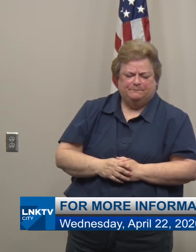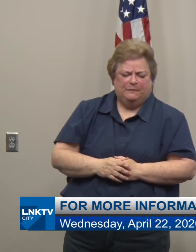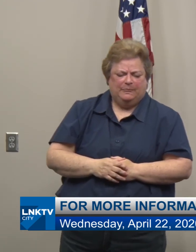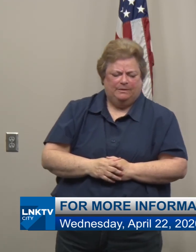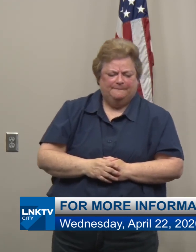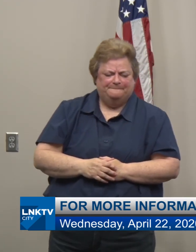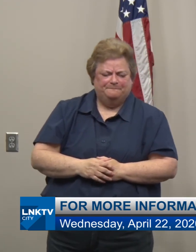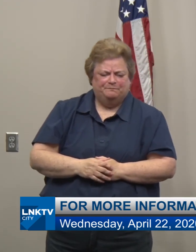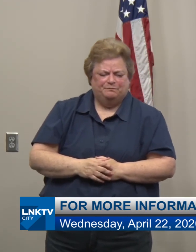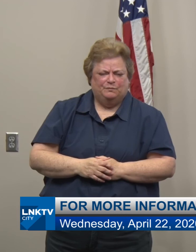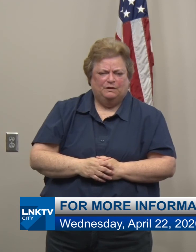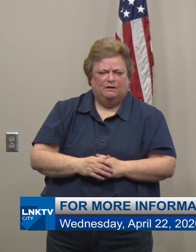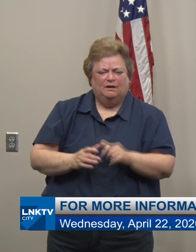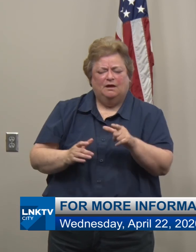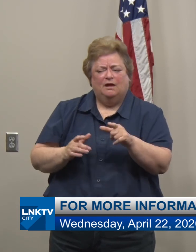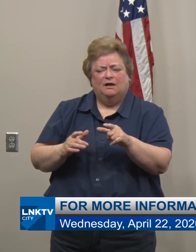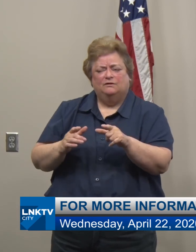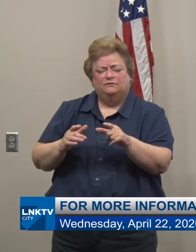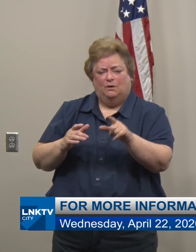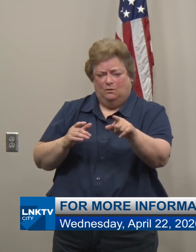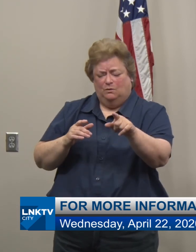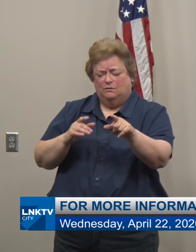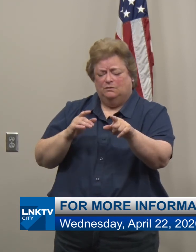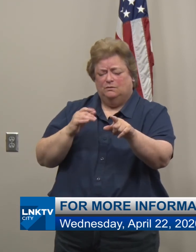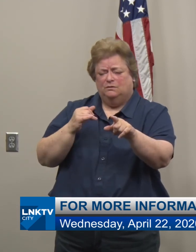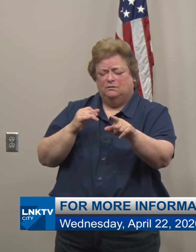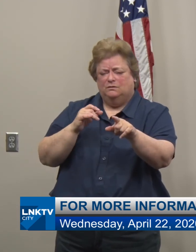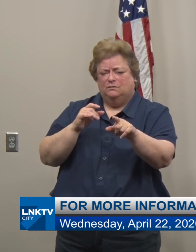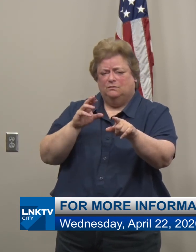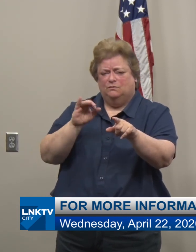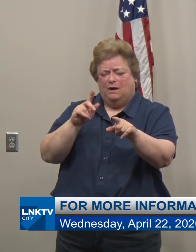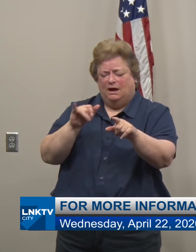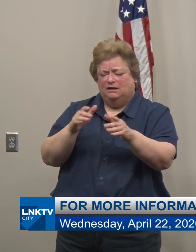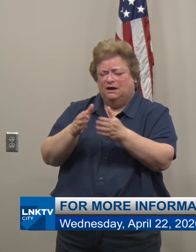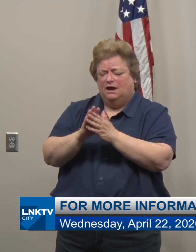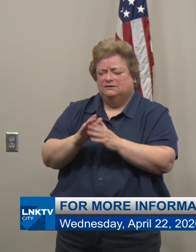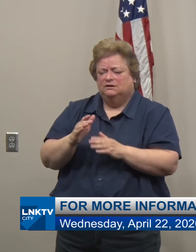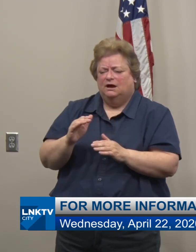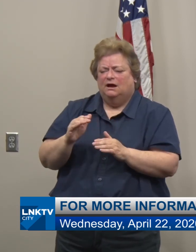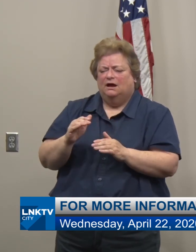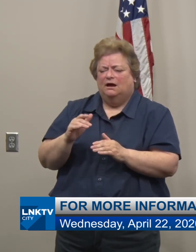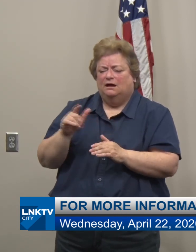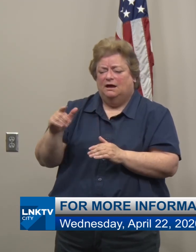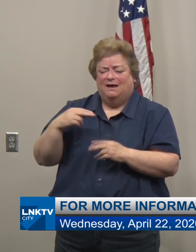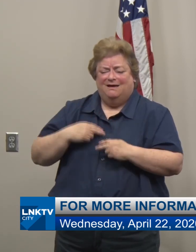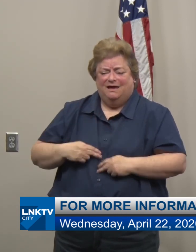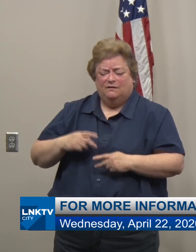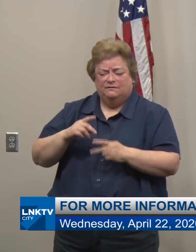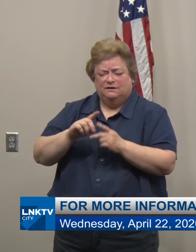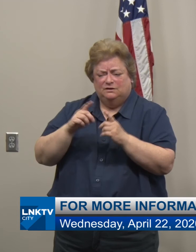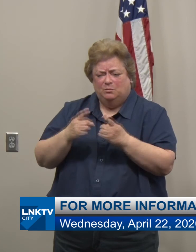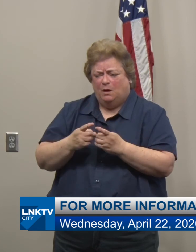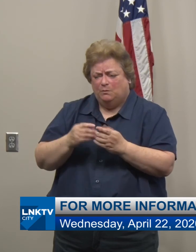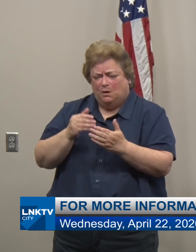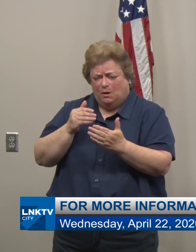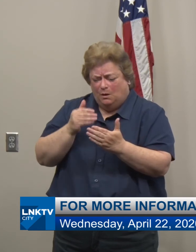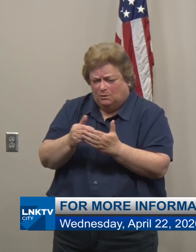And how closely is the health department monitoring the sort of status at